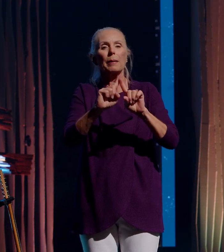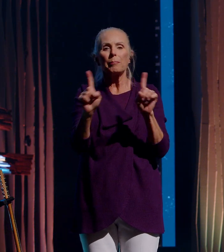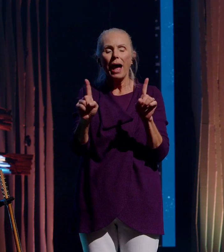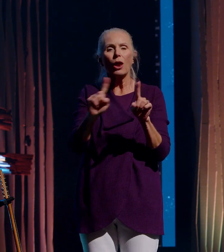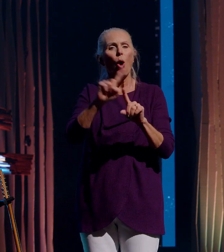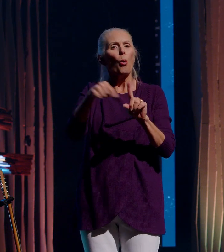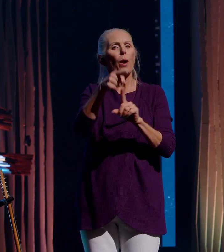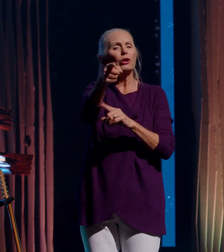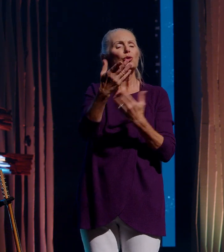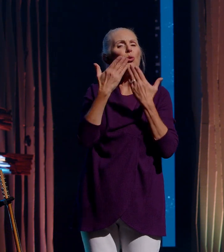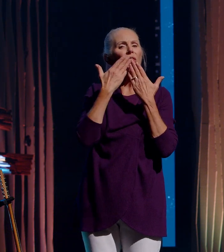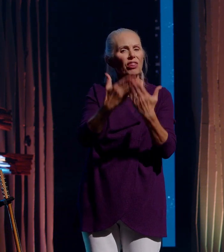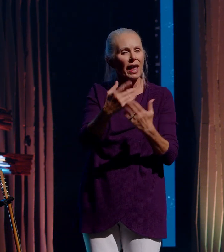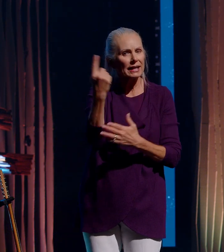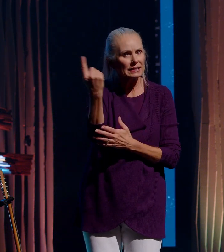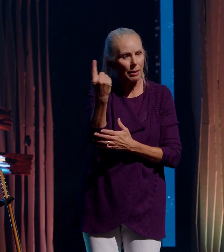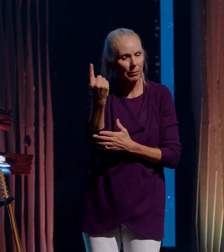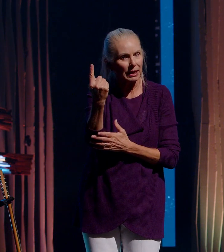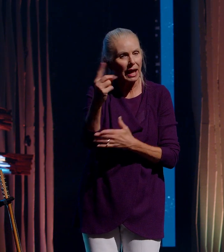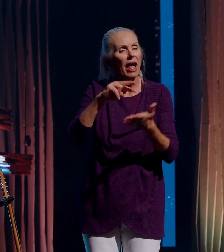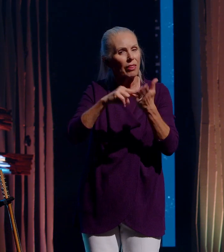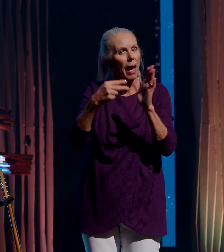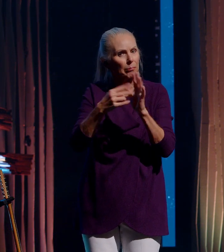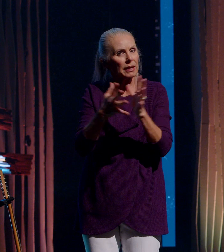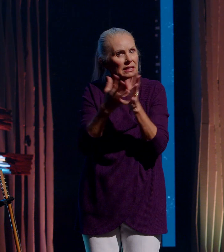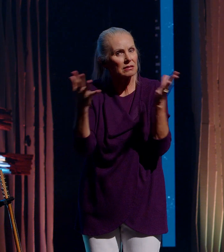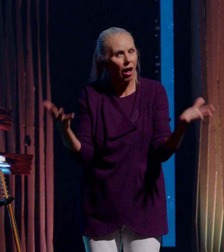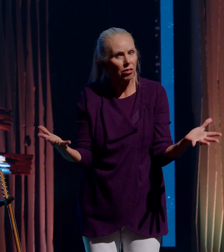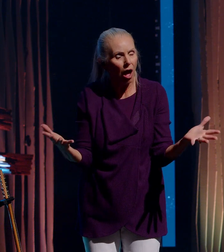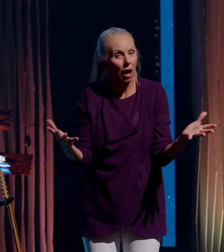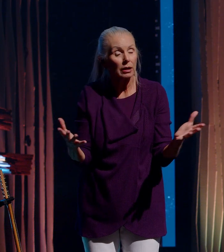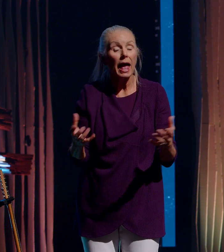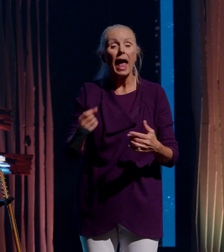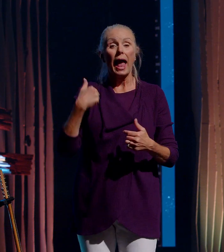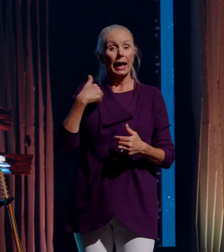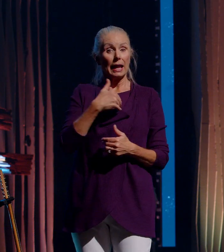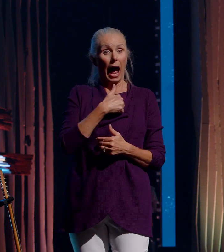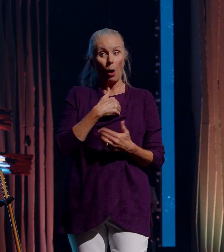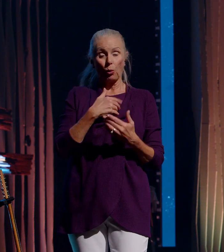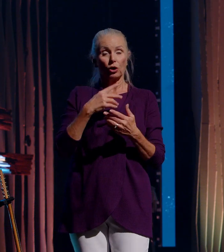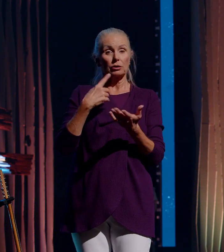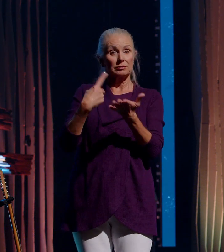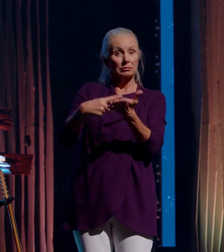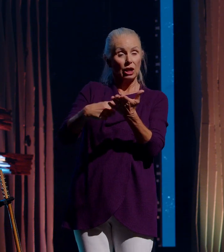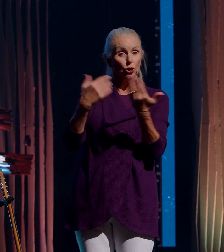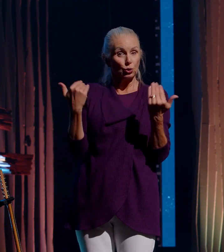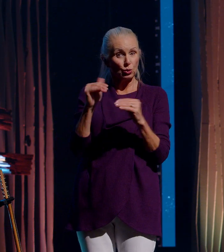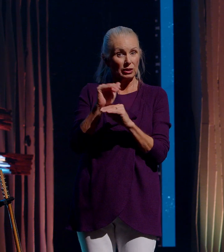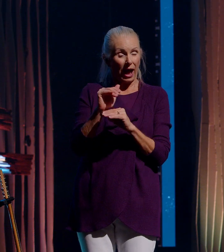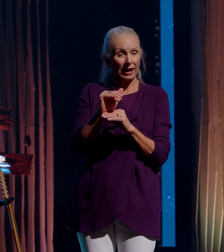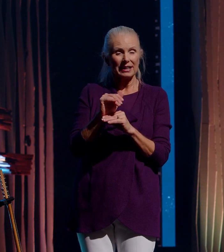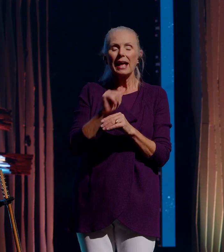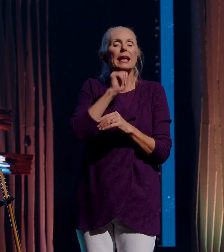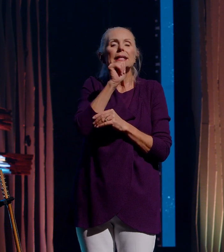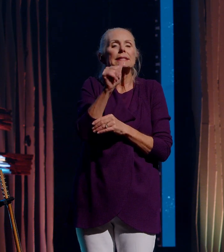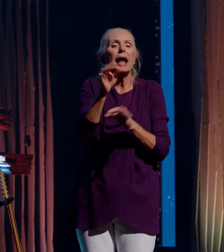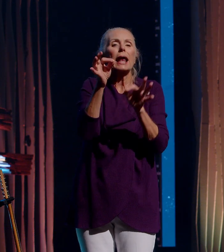not? Amen. Now, the thankfulness and the gratitude that we're talking about tonight, though, it's not just in the simple thank yous